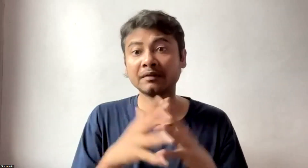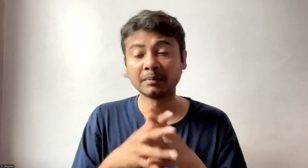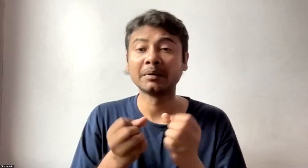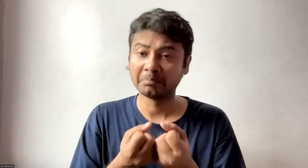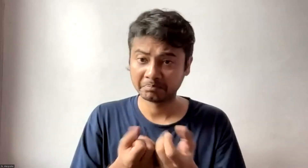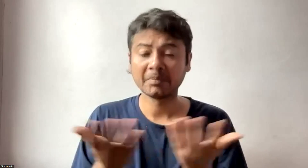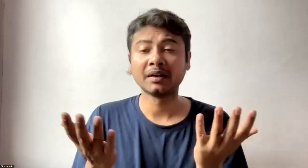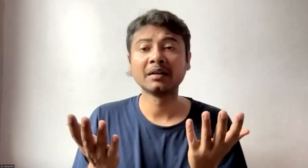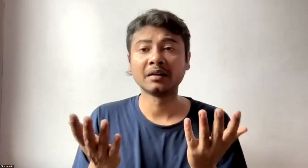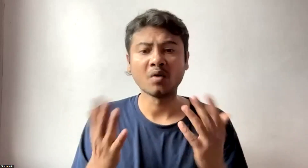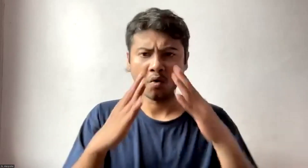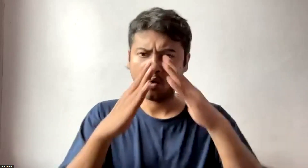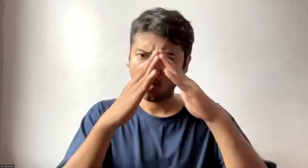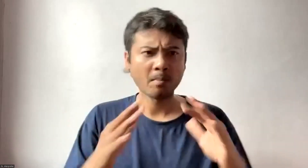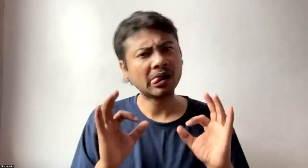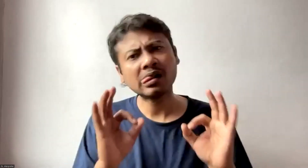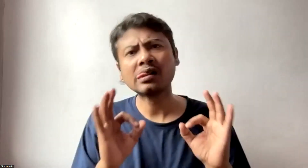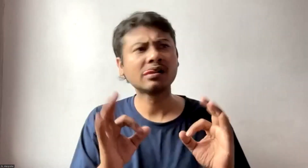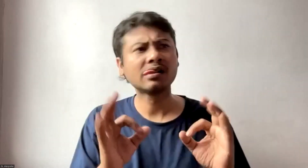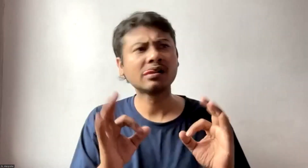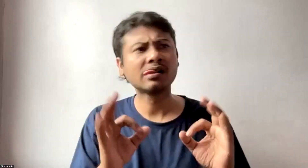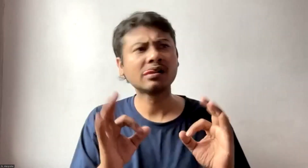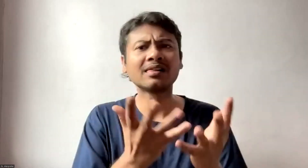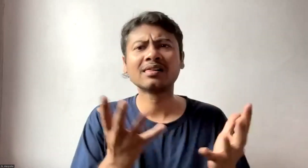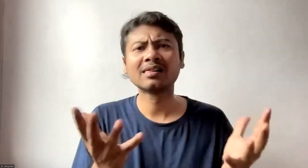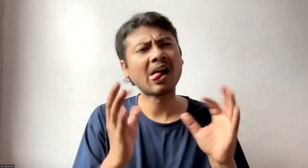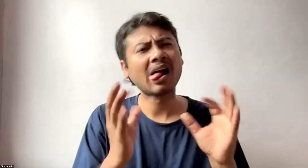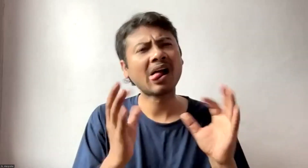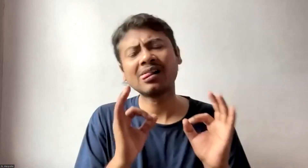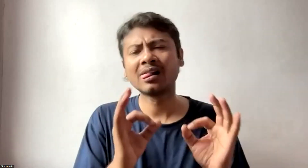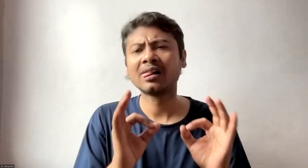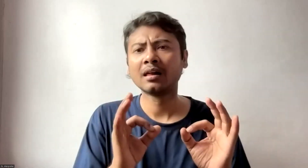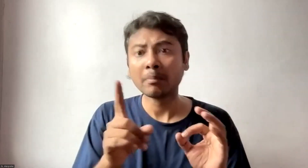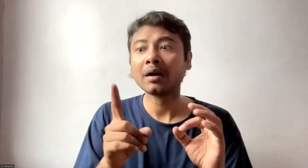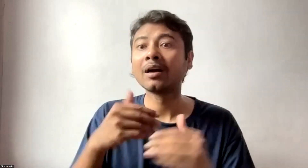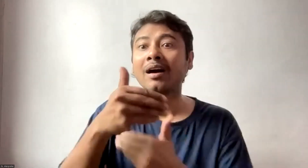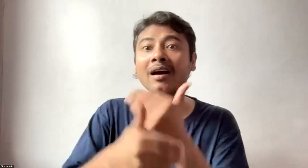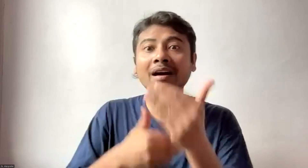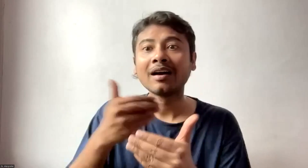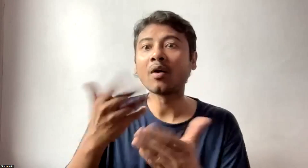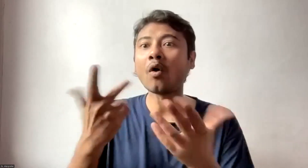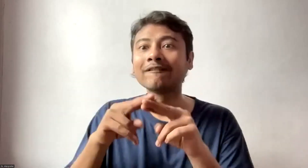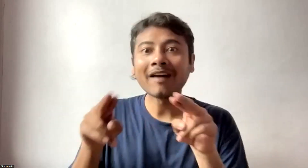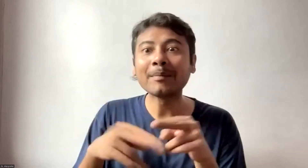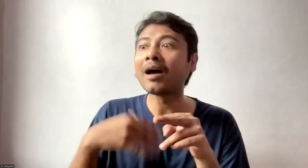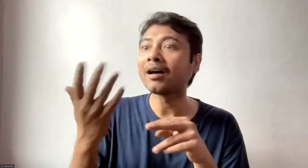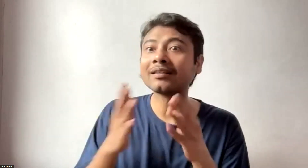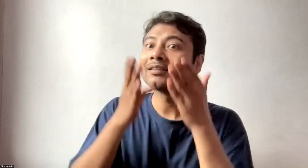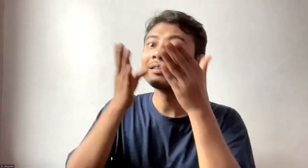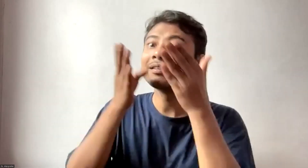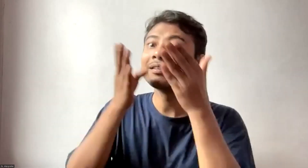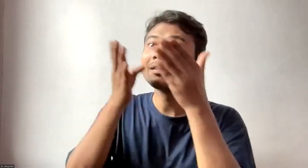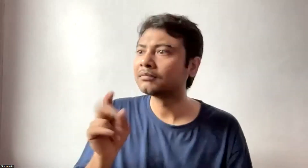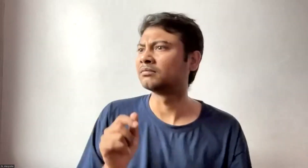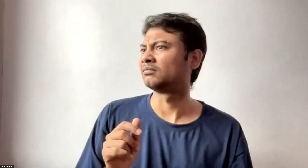full of jealousy. They will not like it because thinking, oh, these people have more money than I have. So such people are in mode of